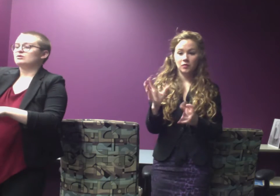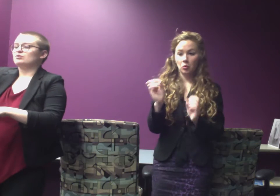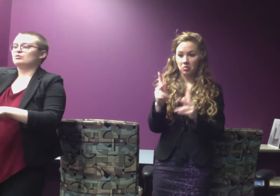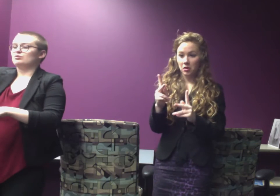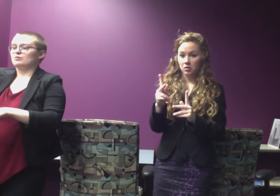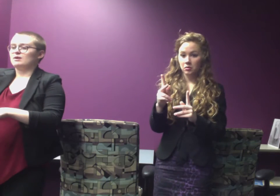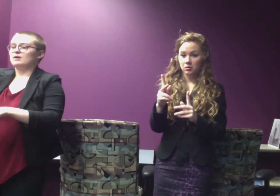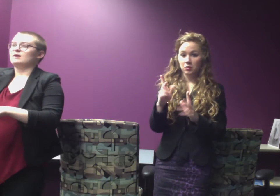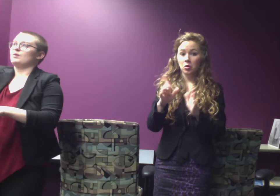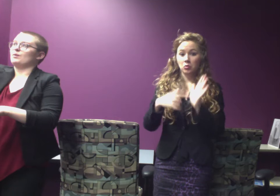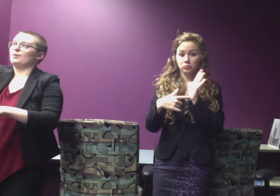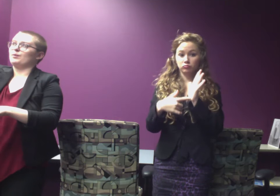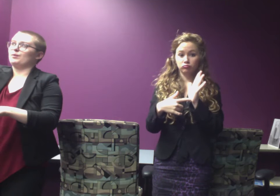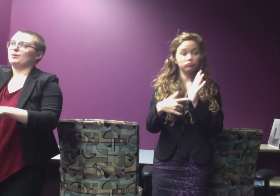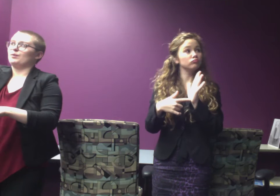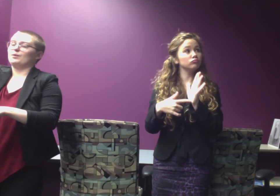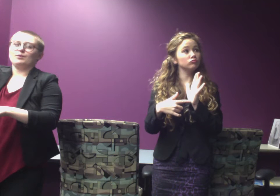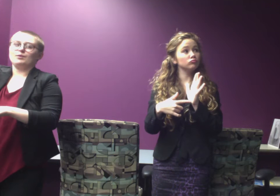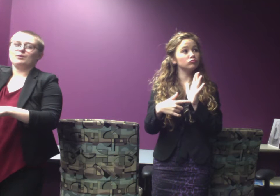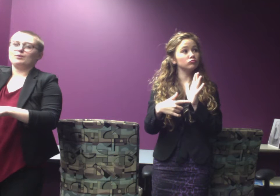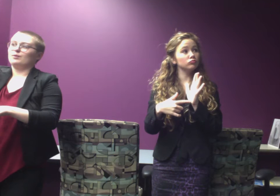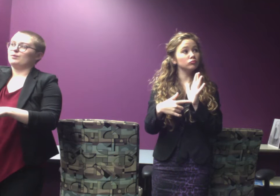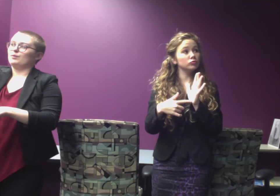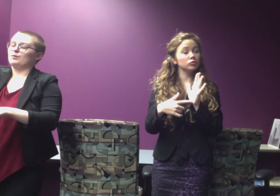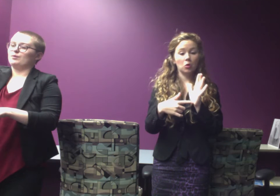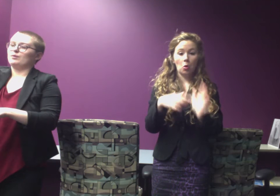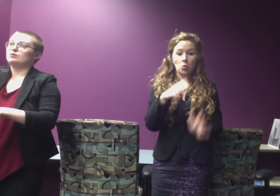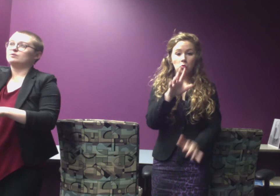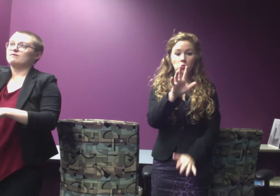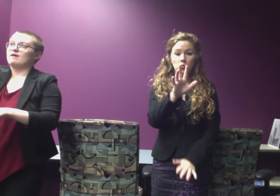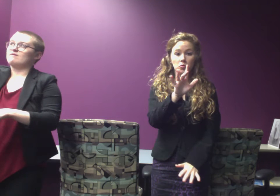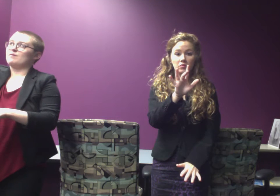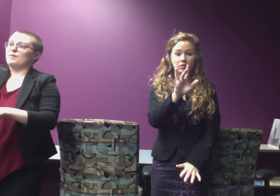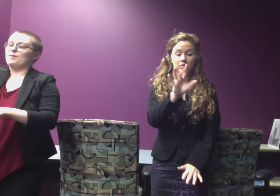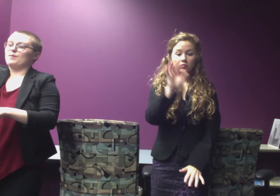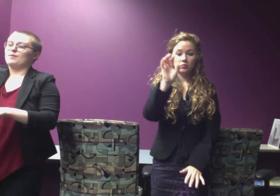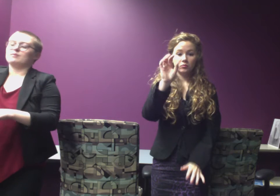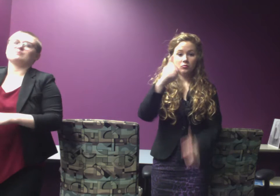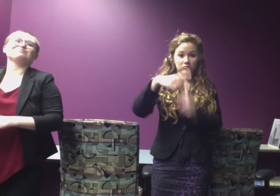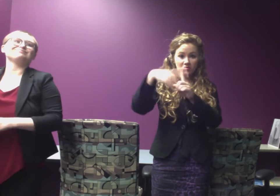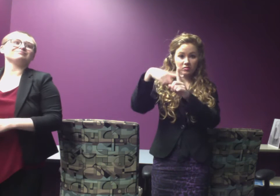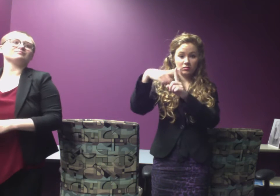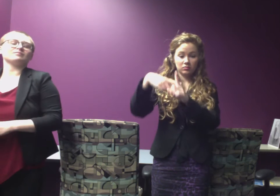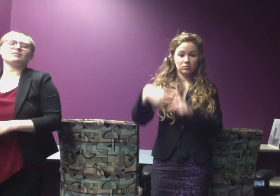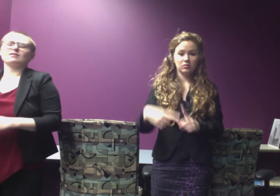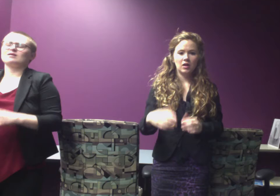So you're suggesting this. How could I emphasize mathematically that that's above 0?